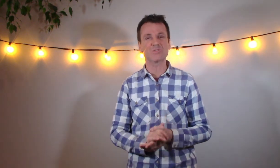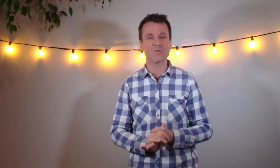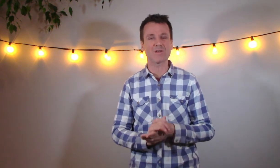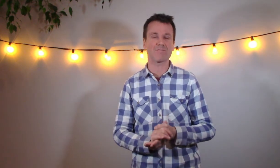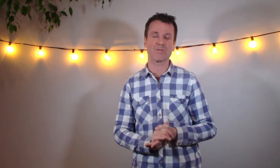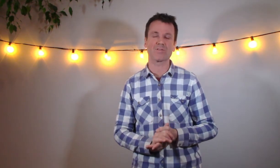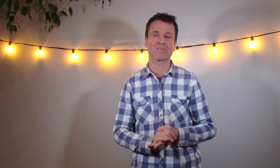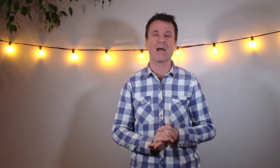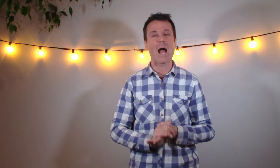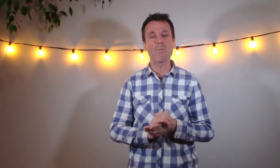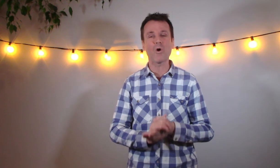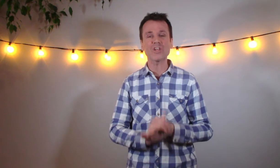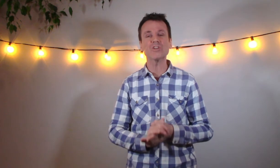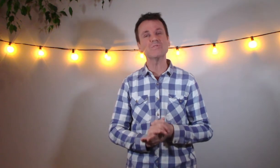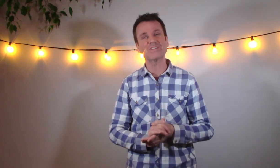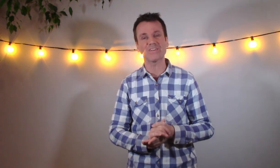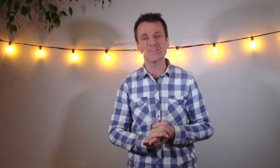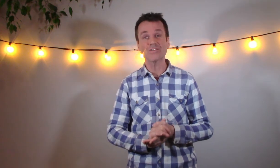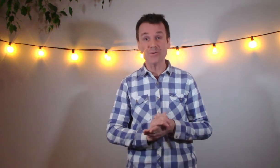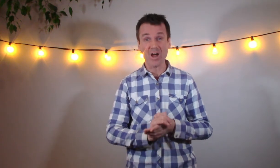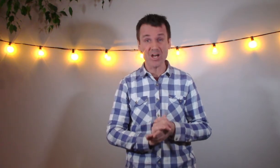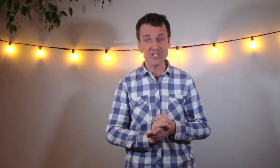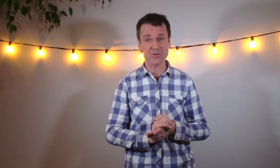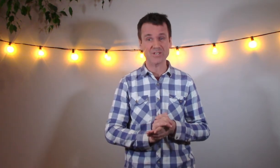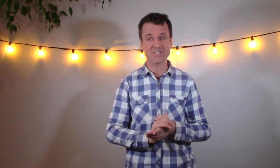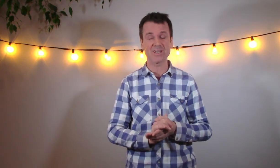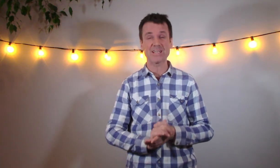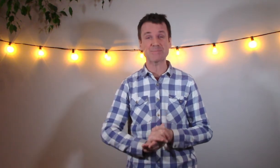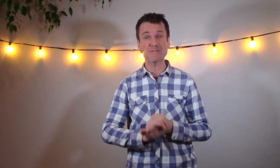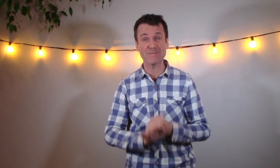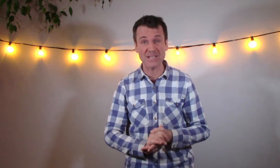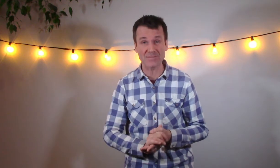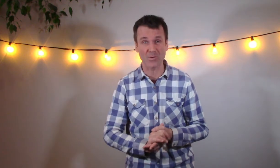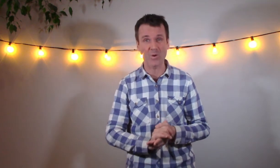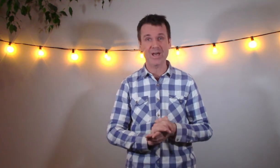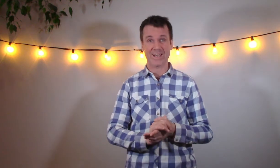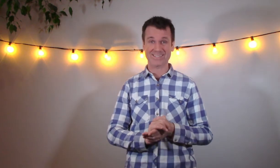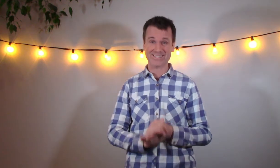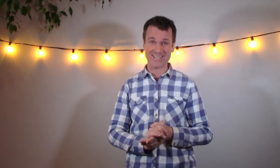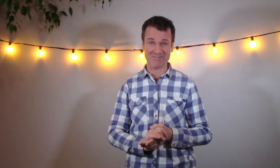of Ruth and what you did through her choice to be faithful and to stick with